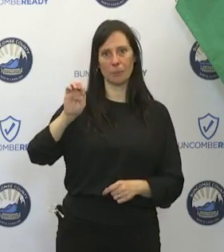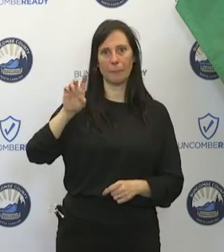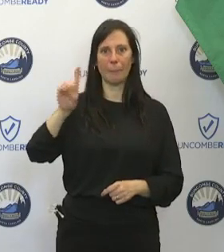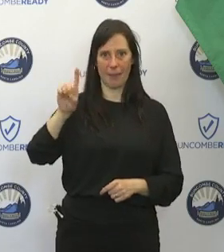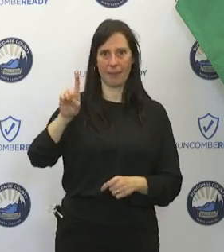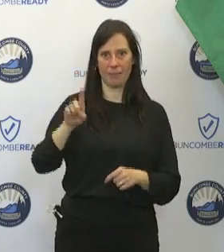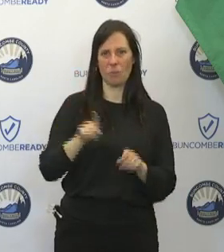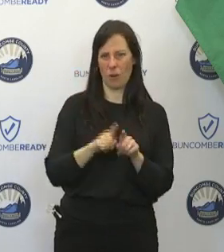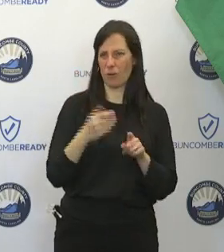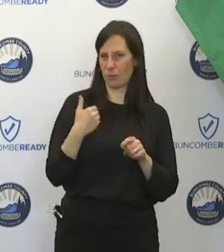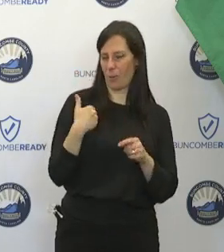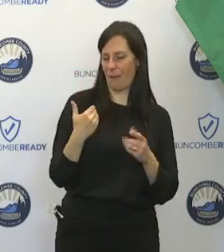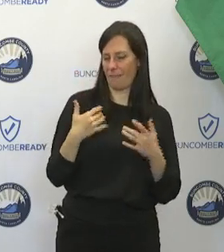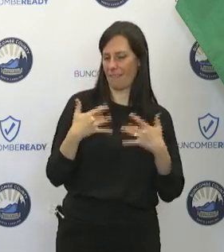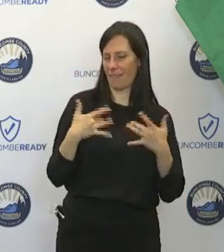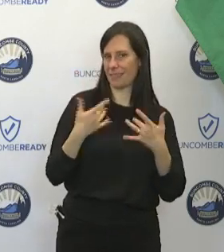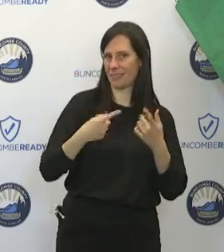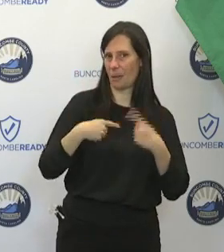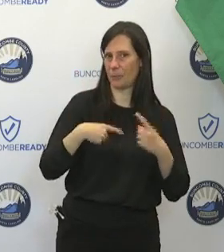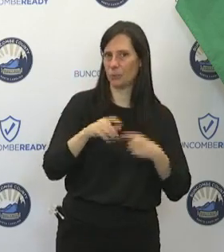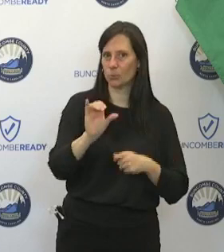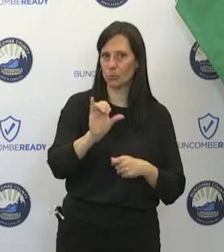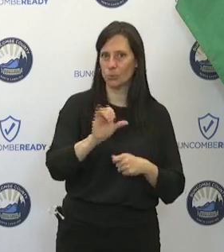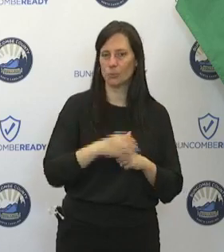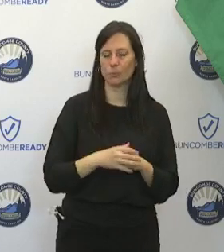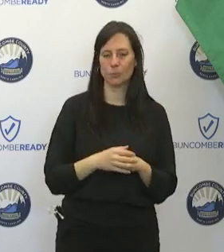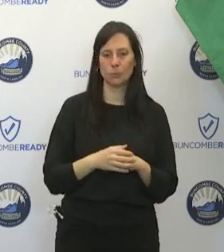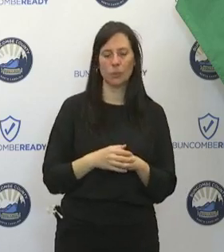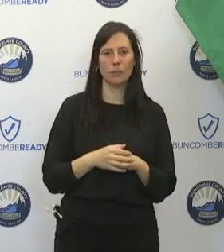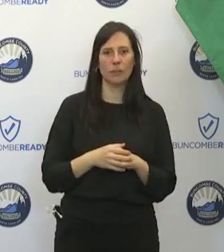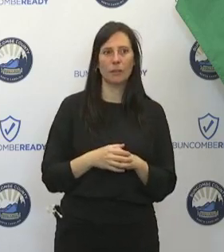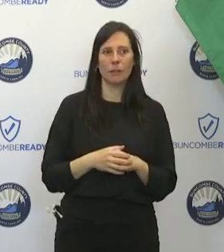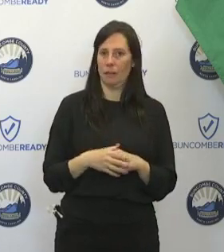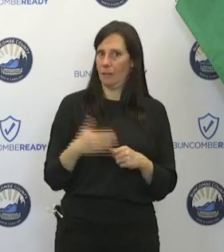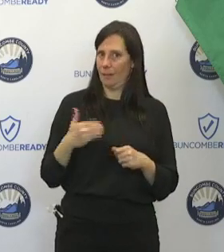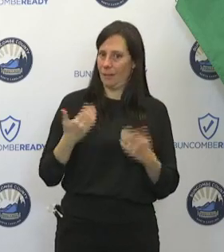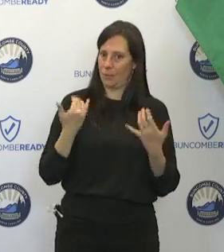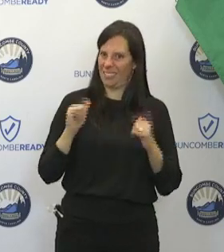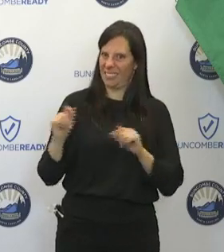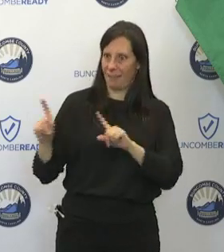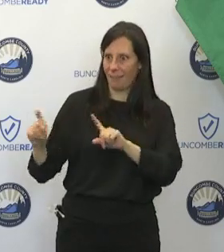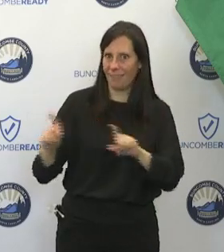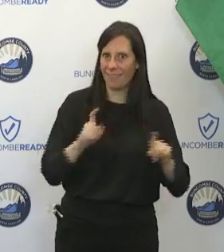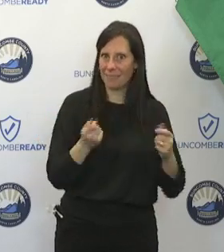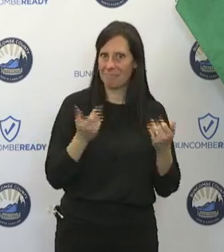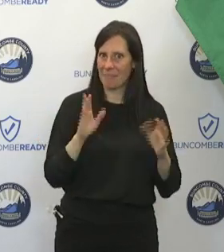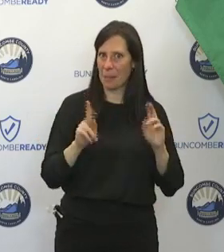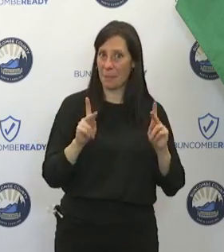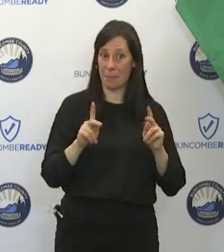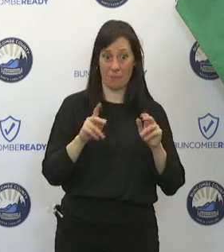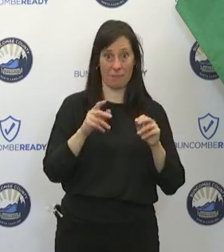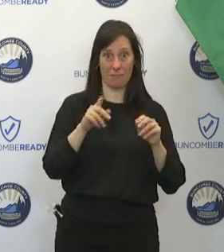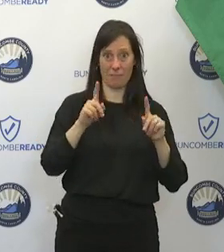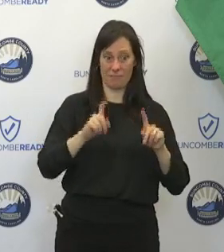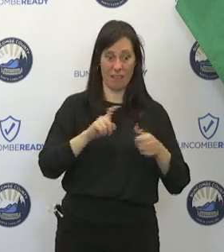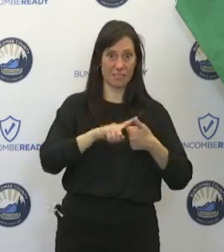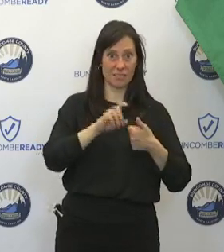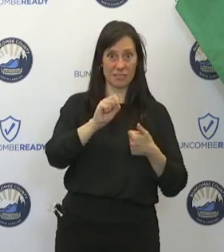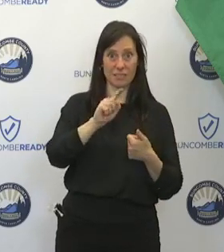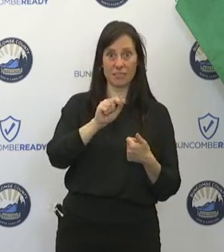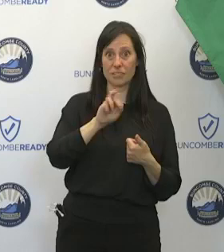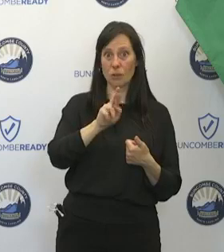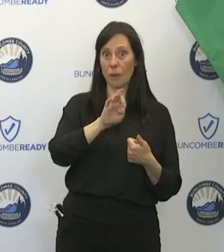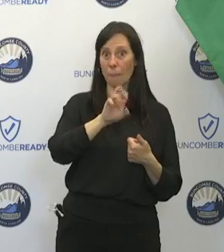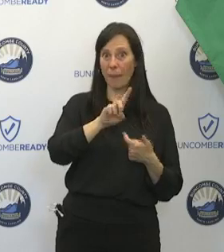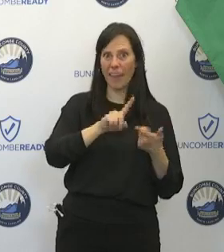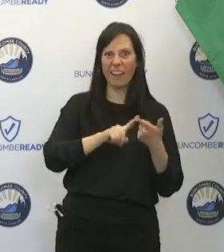We continue to have a high level of testing occurring in our community. In addition to StarMed, many pharmacies, urgent cares, and other providers